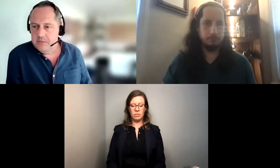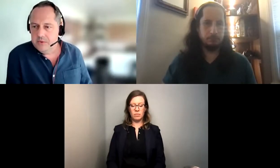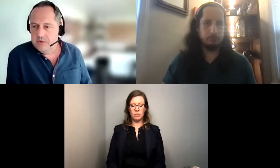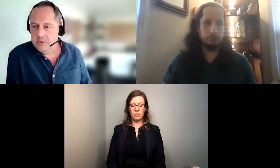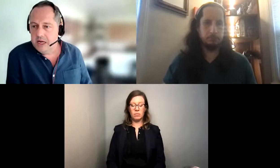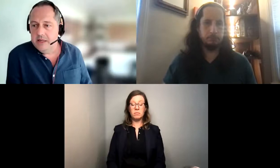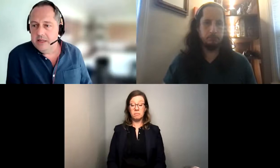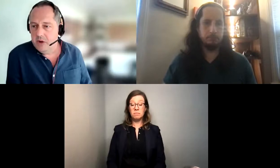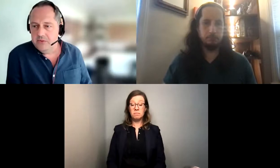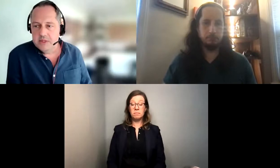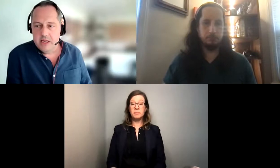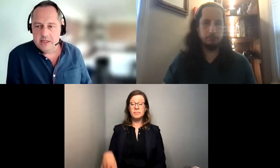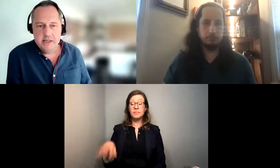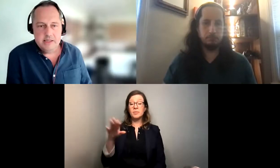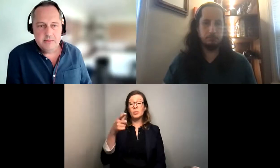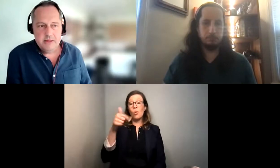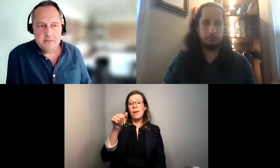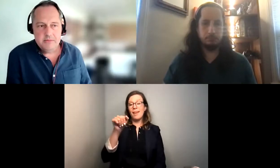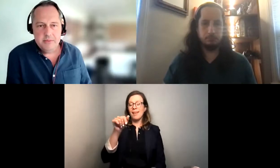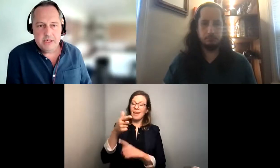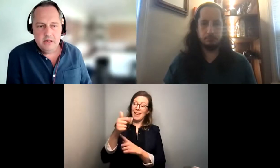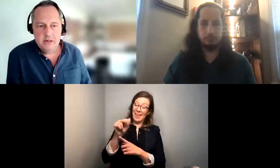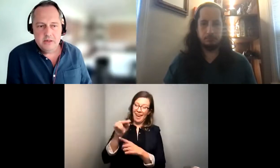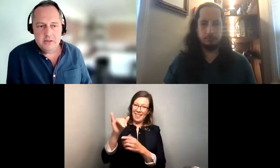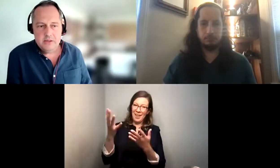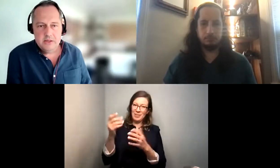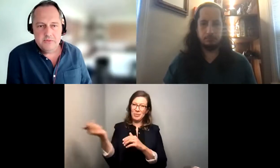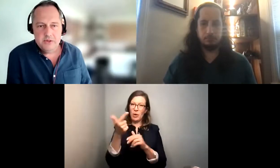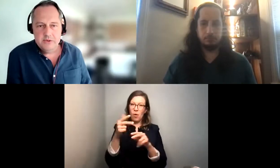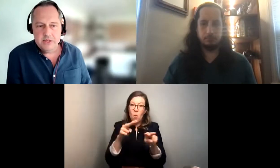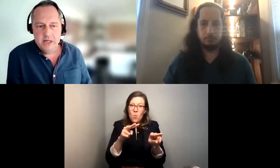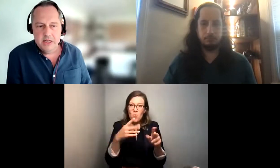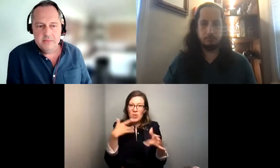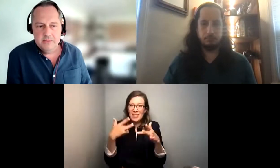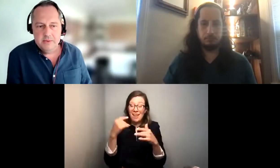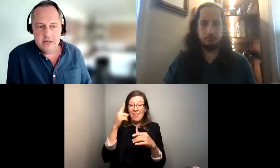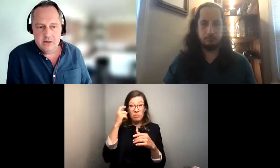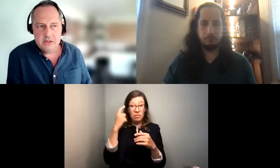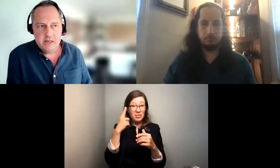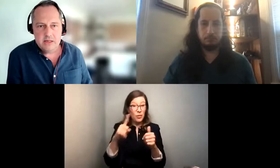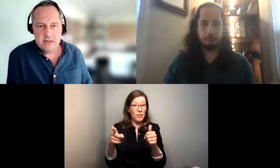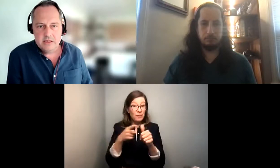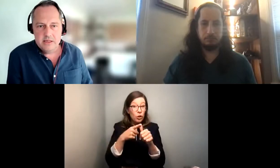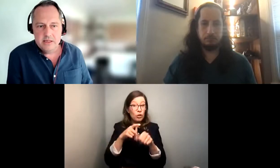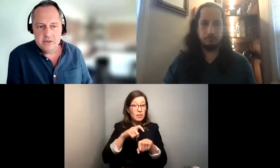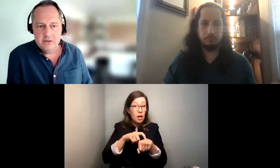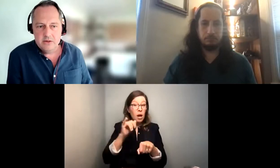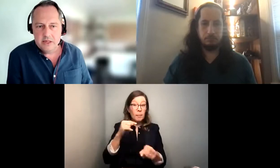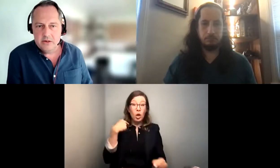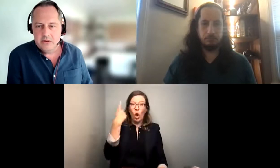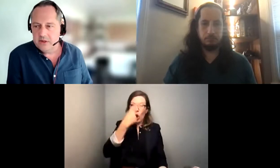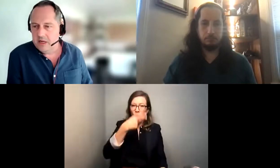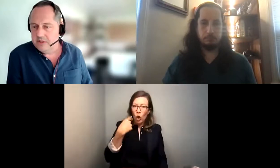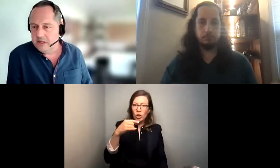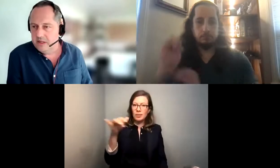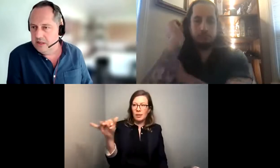Yeah, well, the GAN is what everyone's getting excited about, because for the first time, it looks like a signer. It doesn't look like